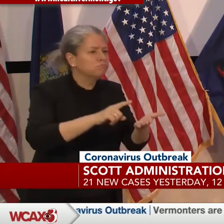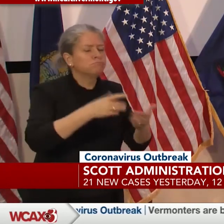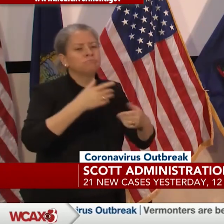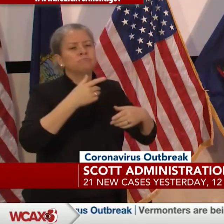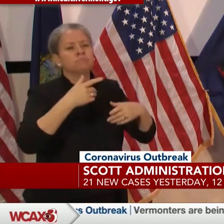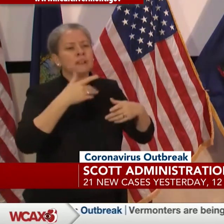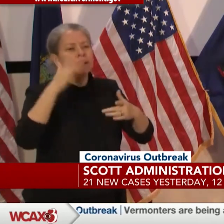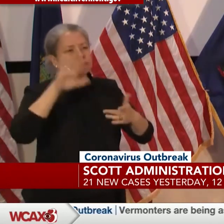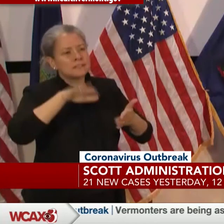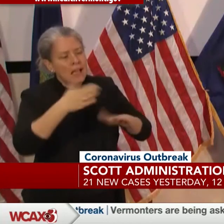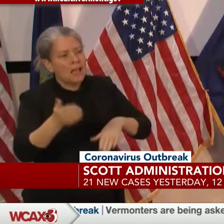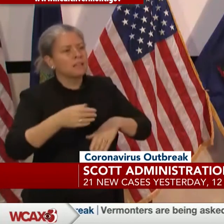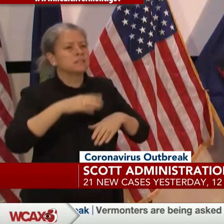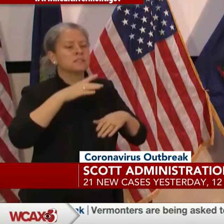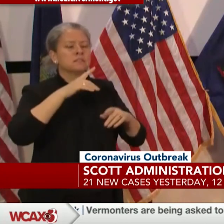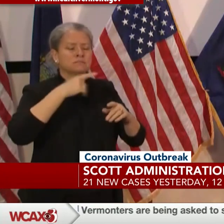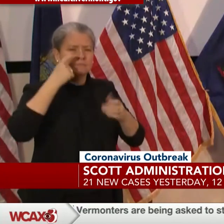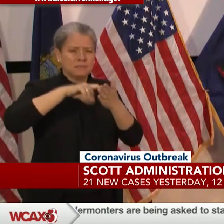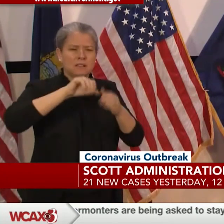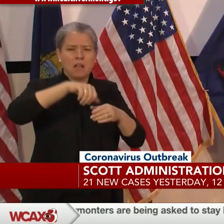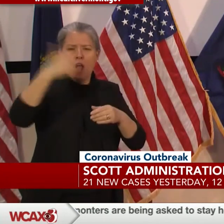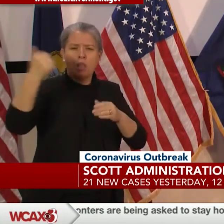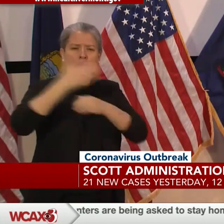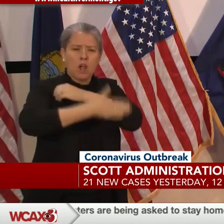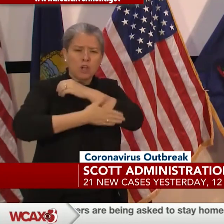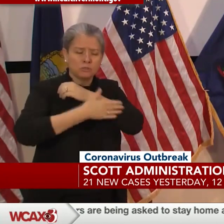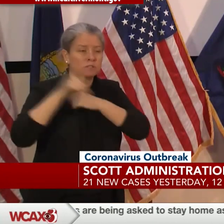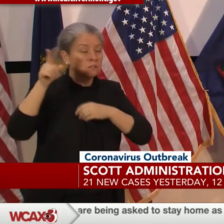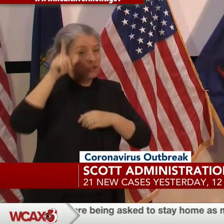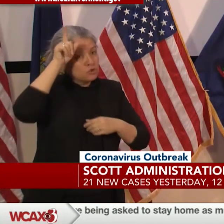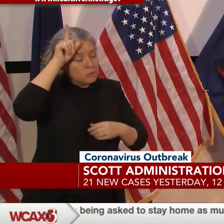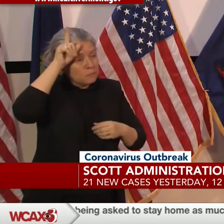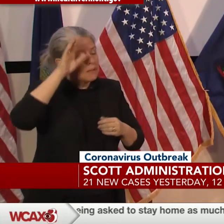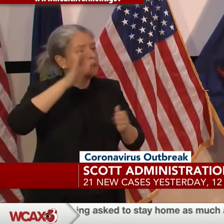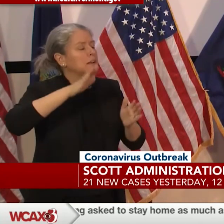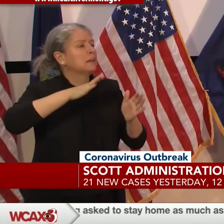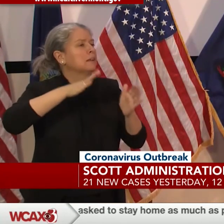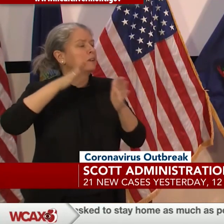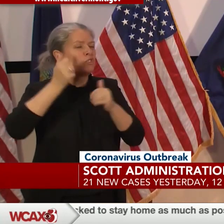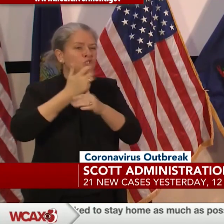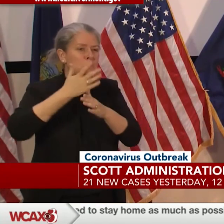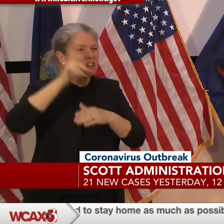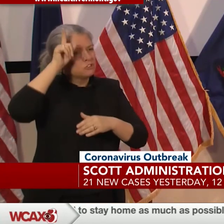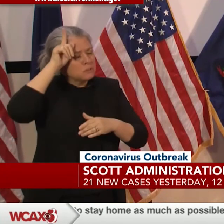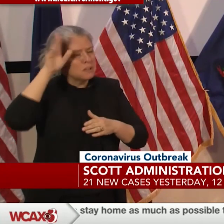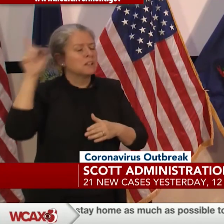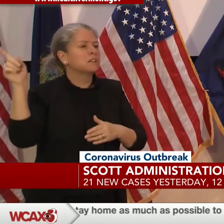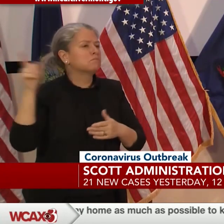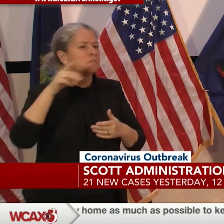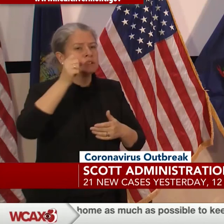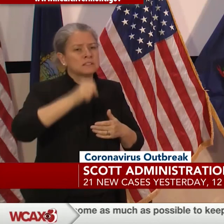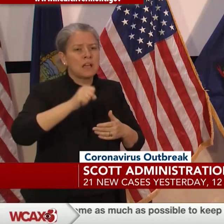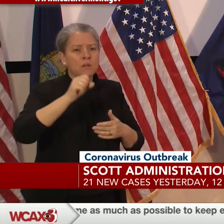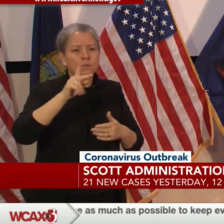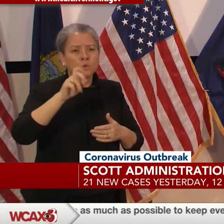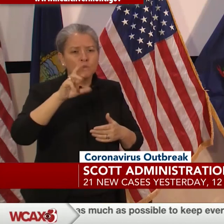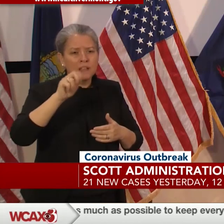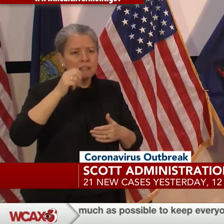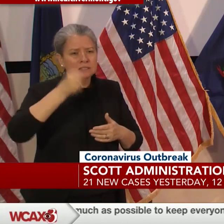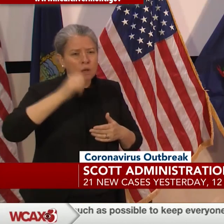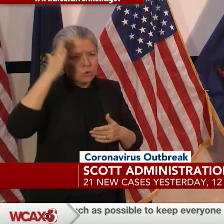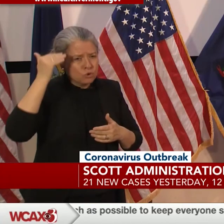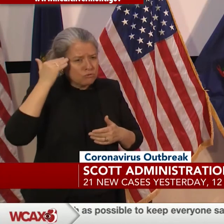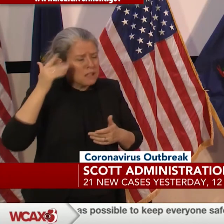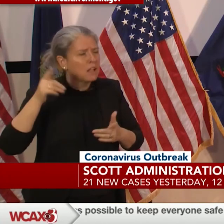specifically Germany and I believe South Korea have done extensive testing, and it has been reported the U.S. lags behind other countries